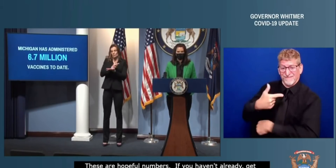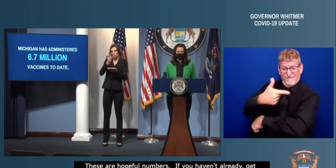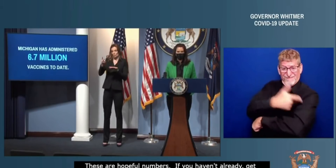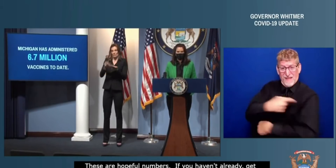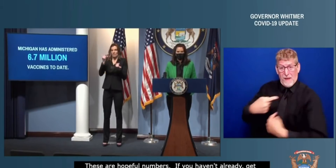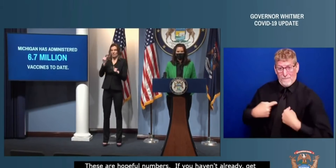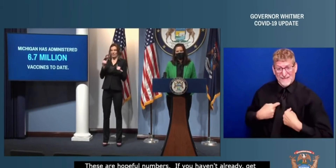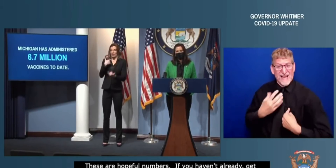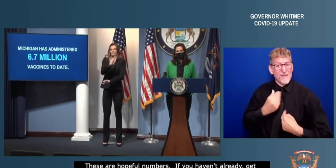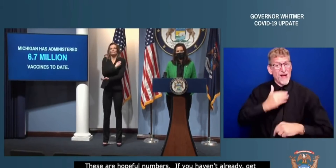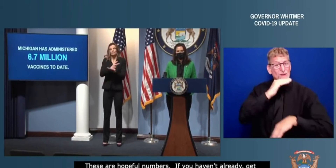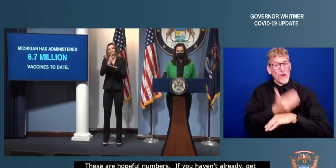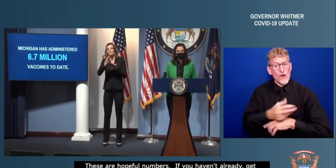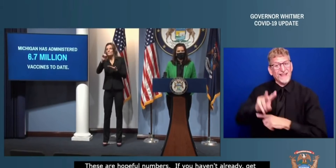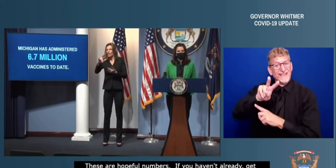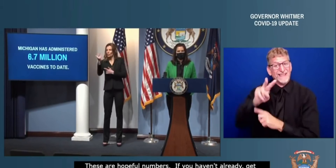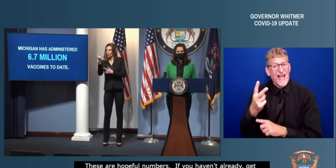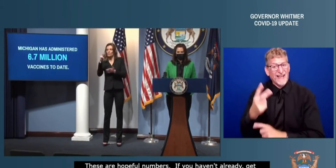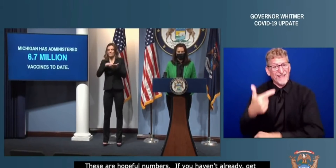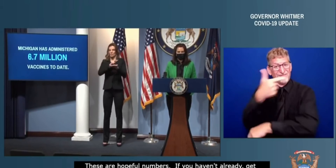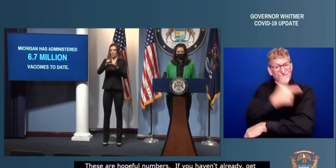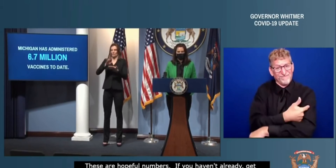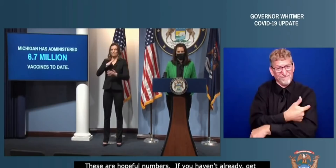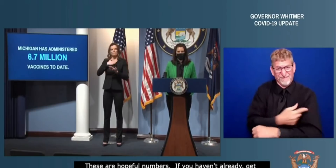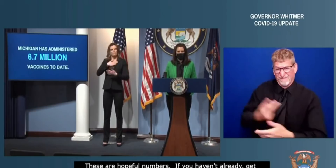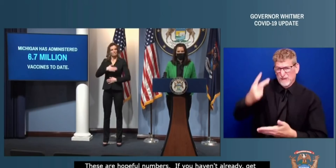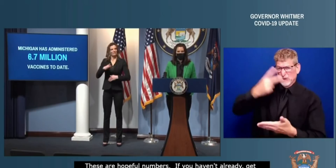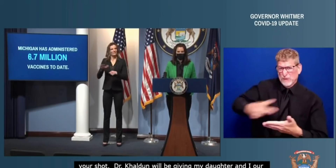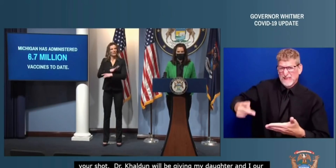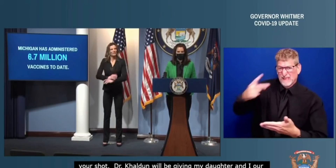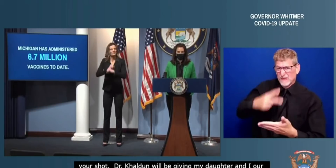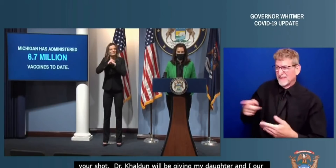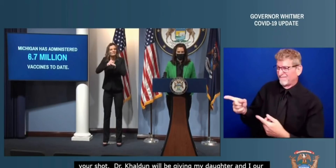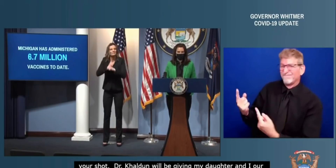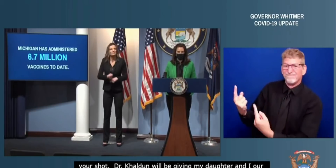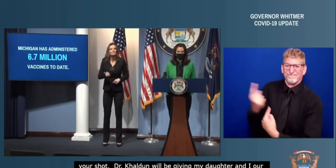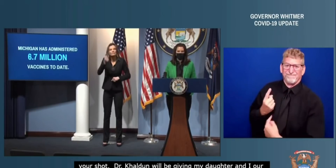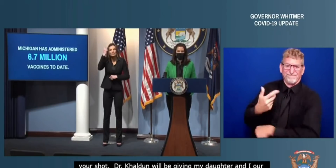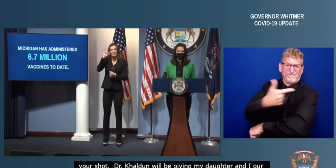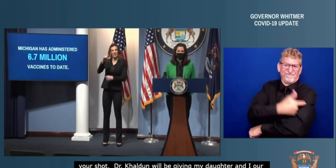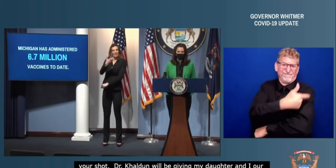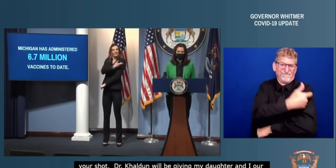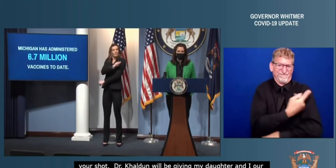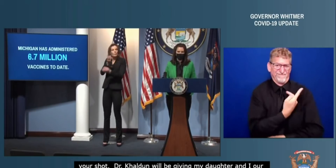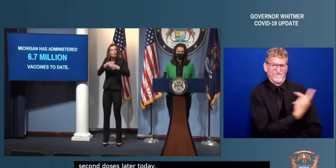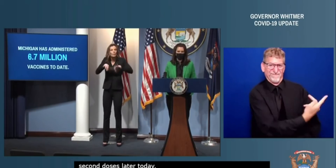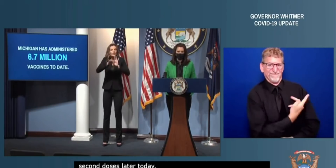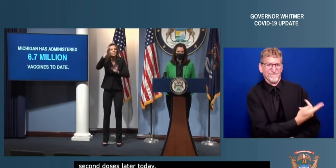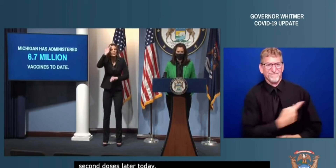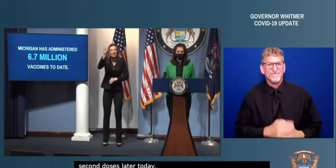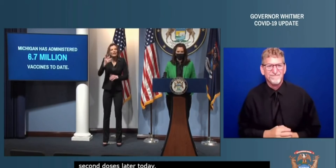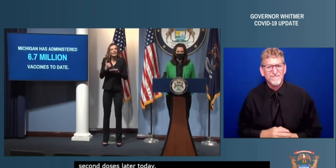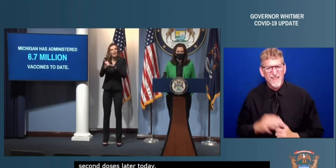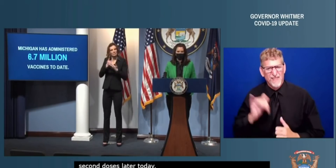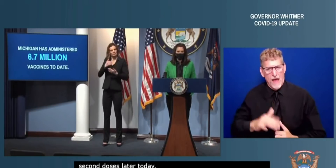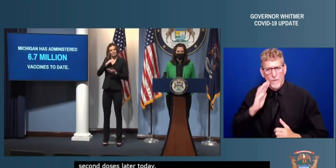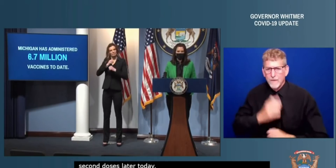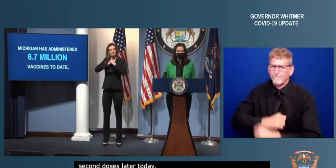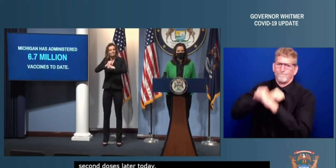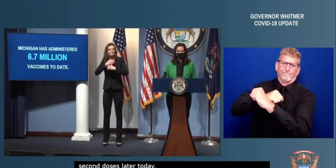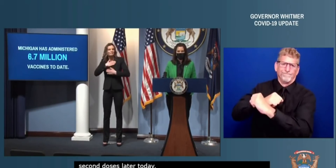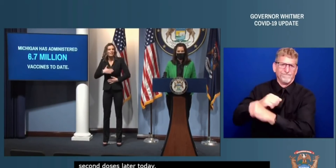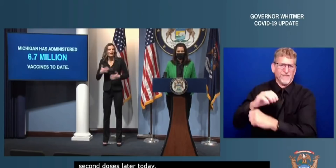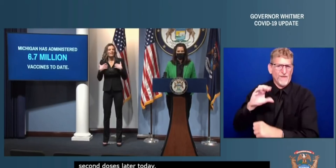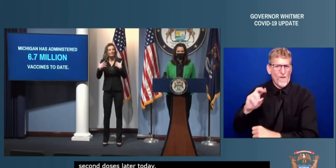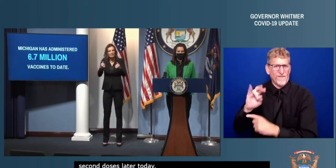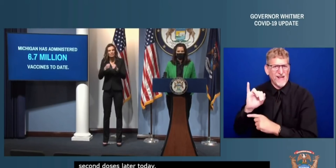13th. The vaccine remains the most effective way to protect you and your family from COVID and help us all return to normal sooner.